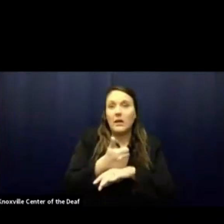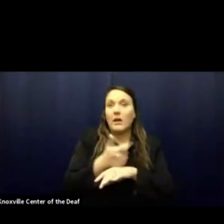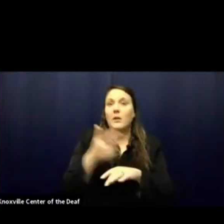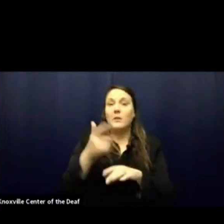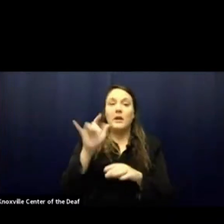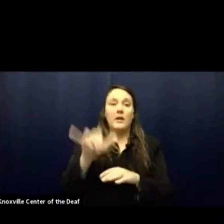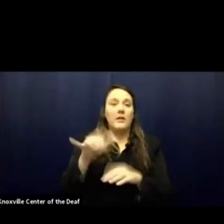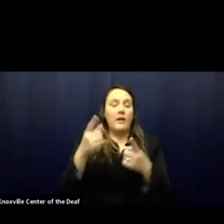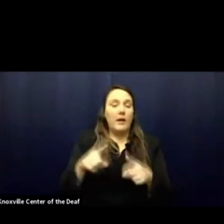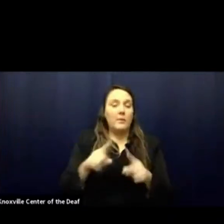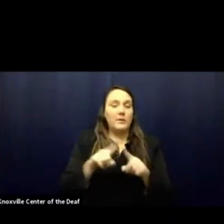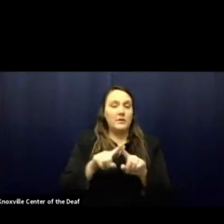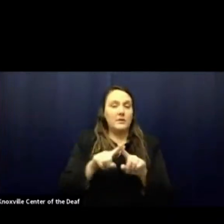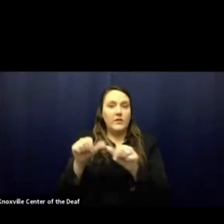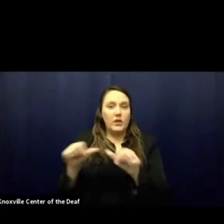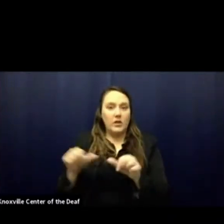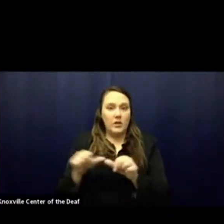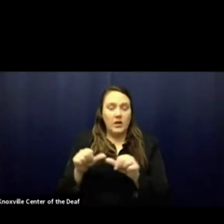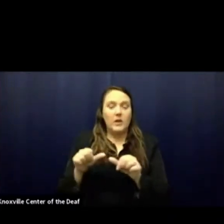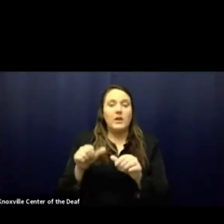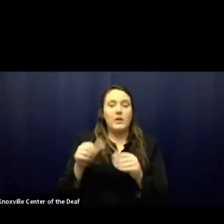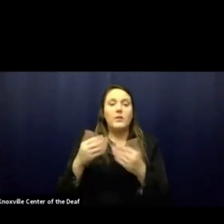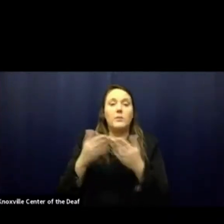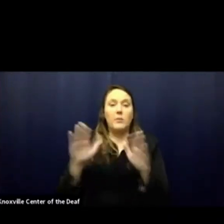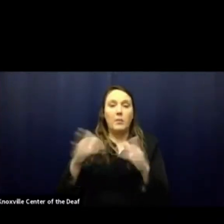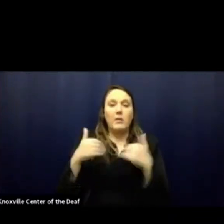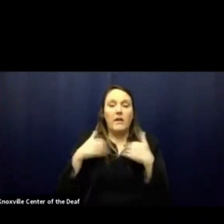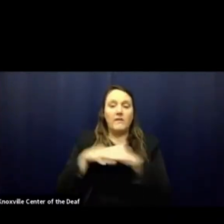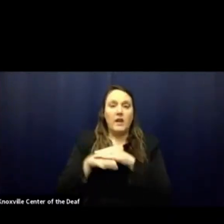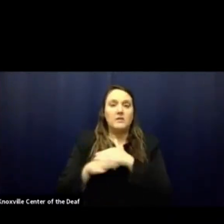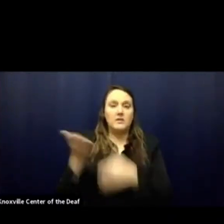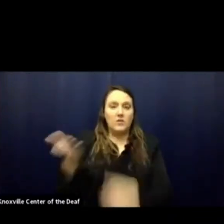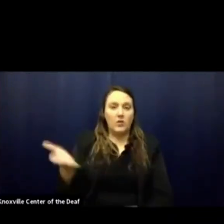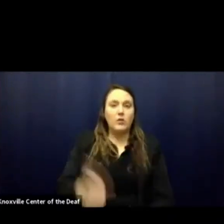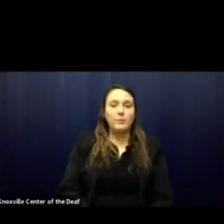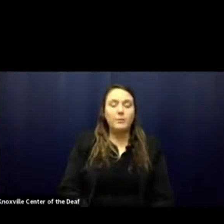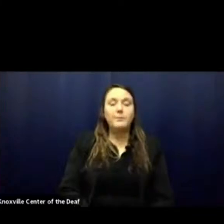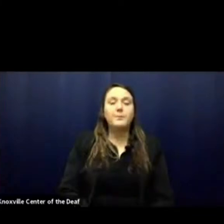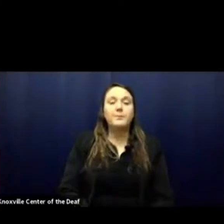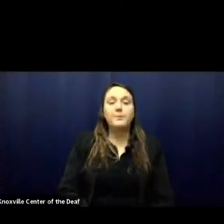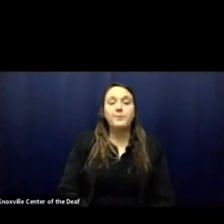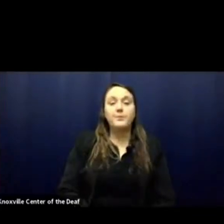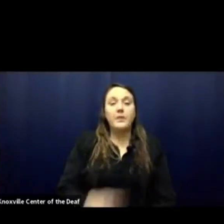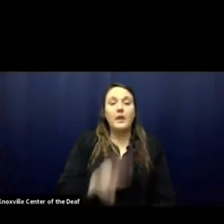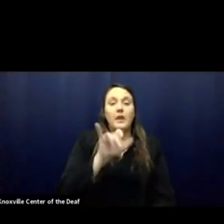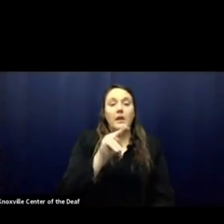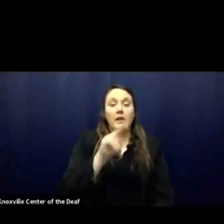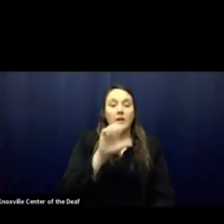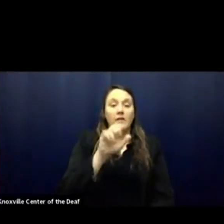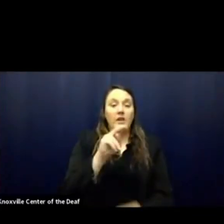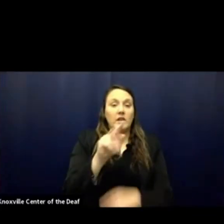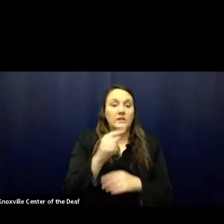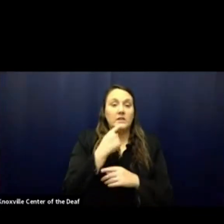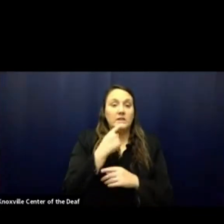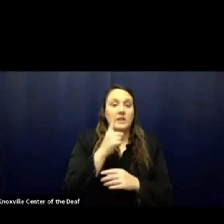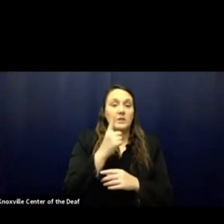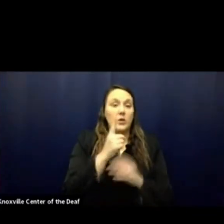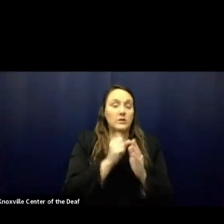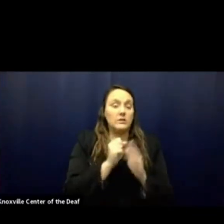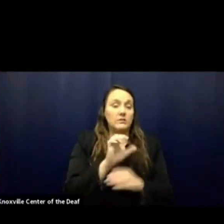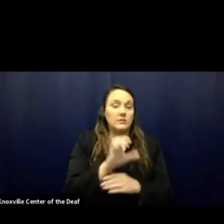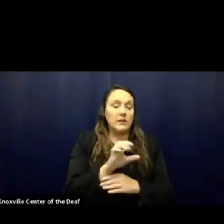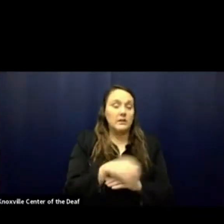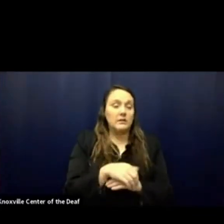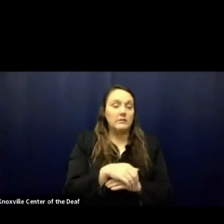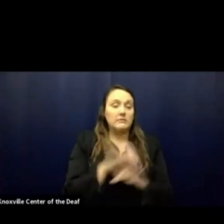different area where the public does have access. All right, Vincent says 1 second. So I think he is typing.